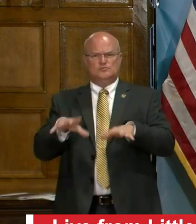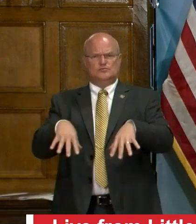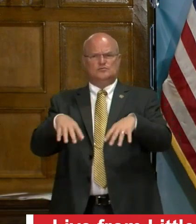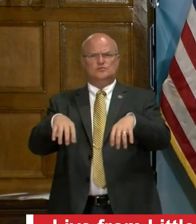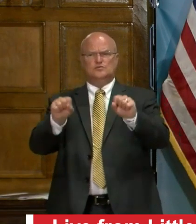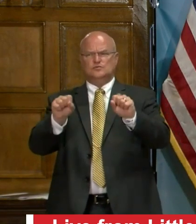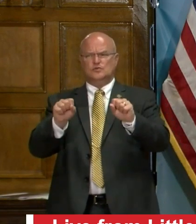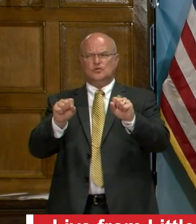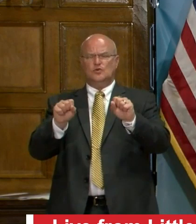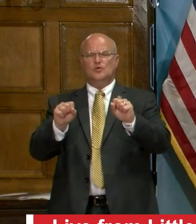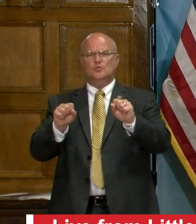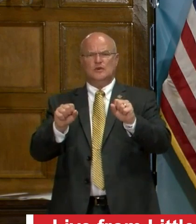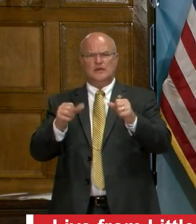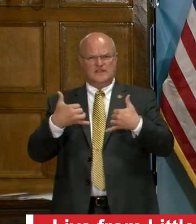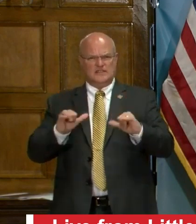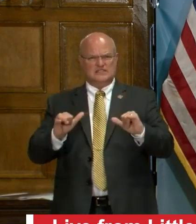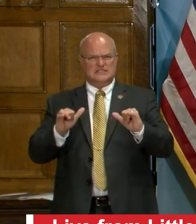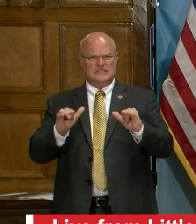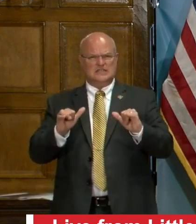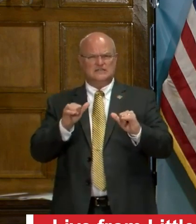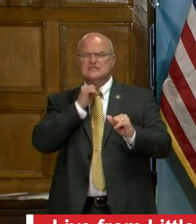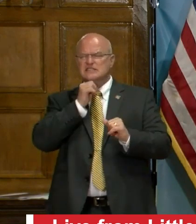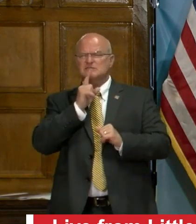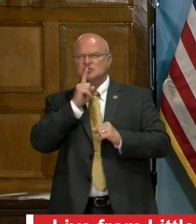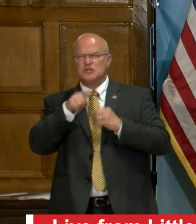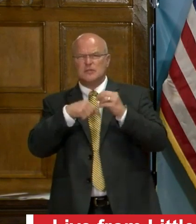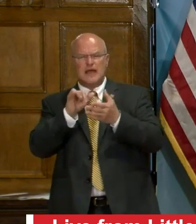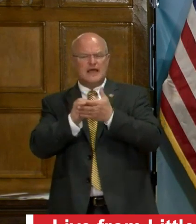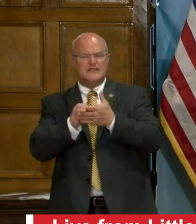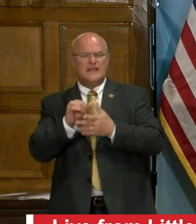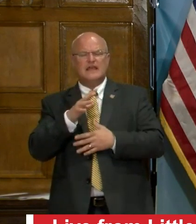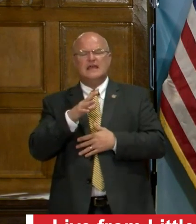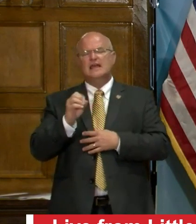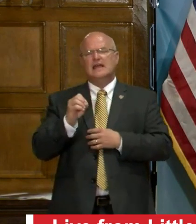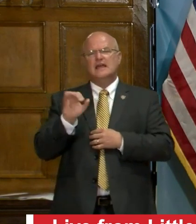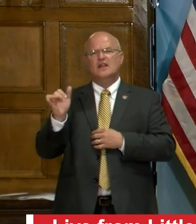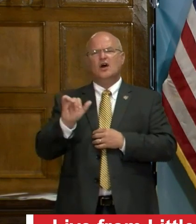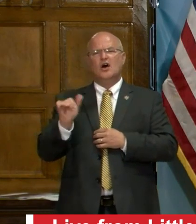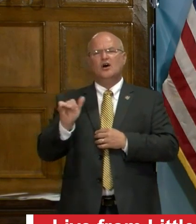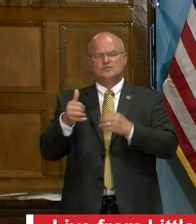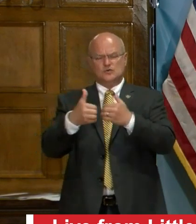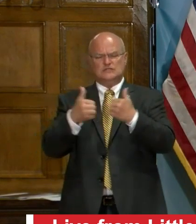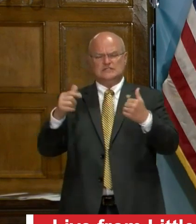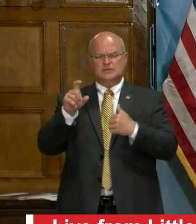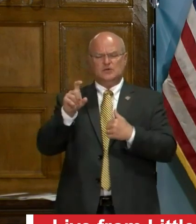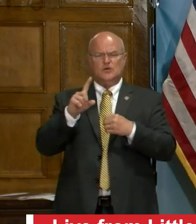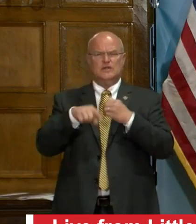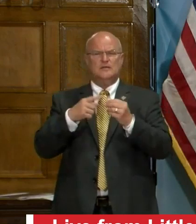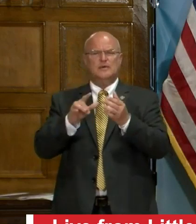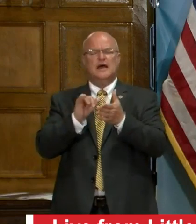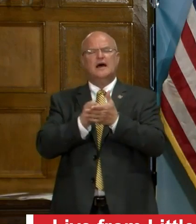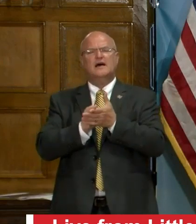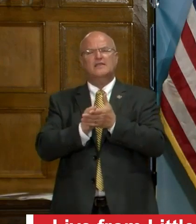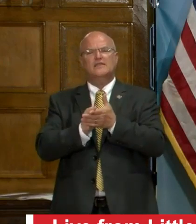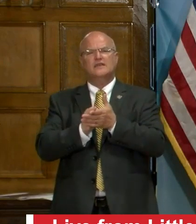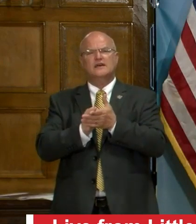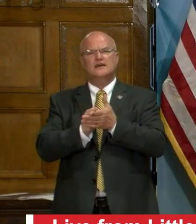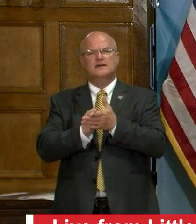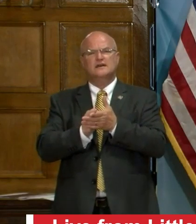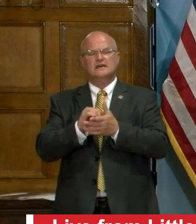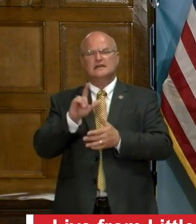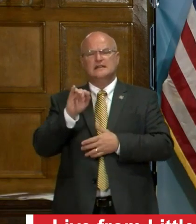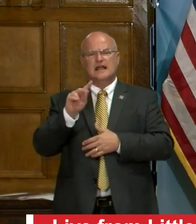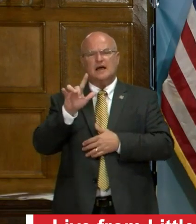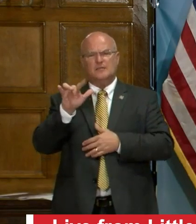sports to resume? If there's still some uncertainty about that, and Also had a separate question on the